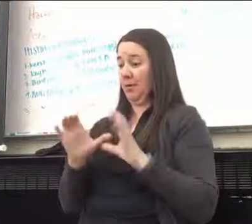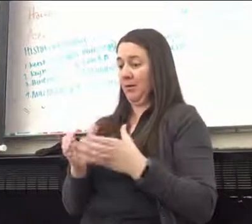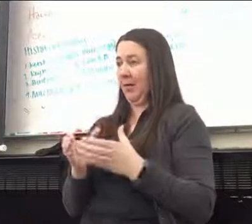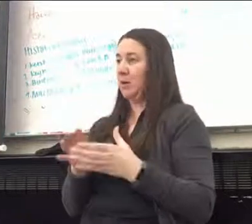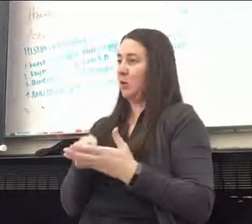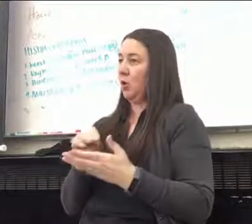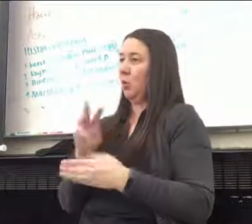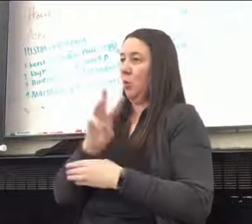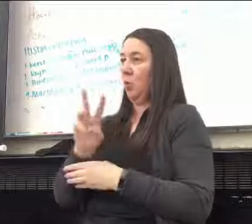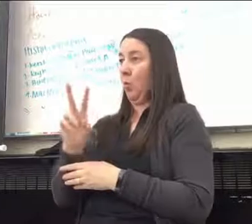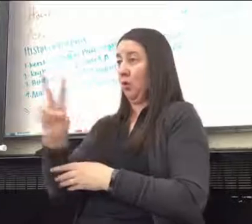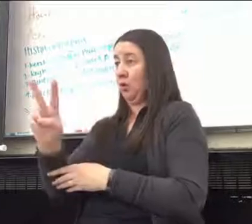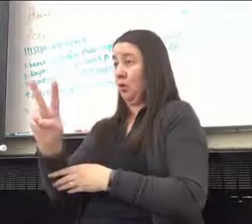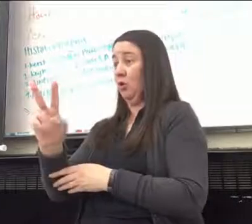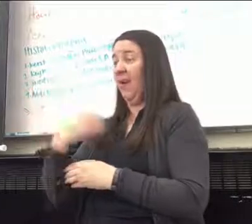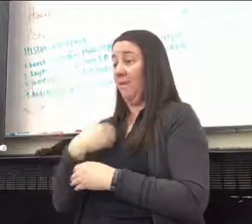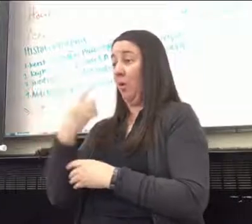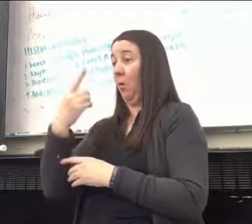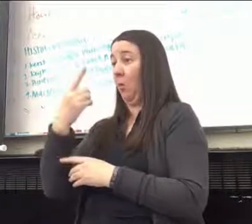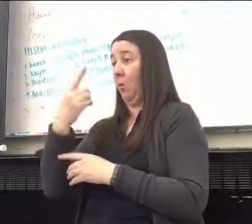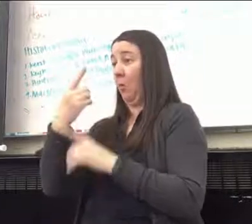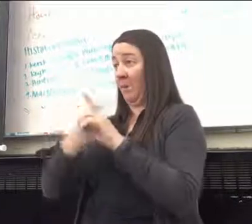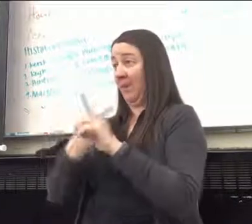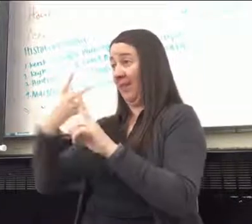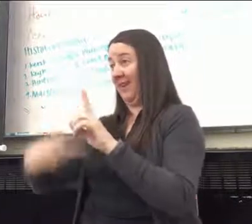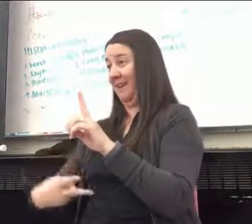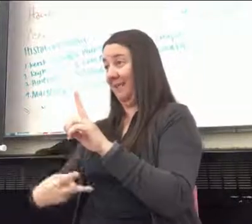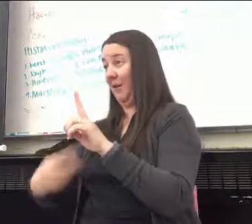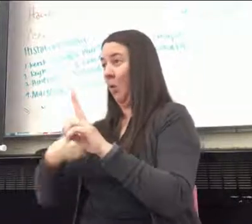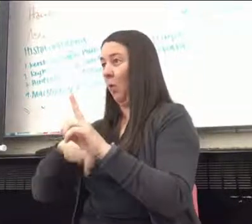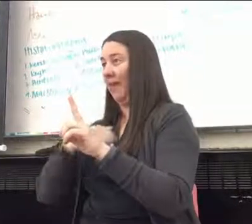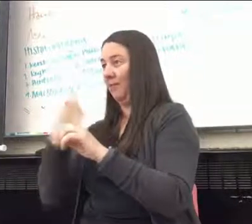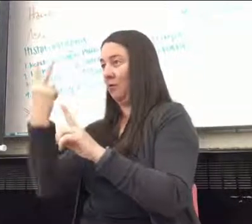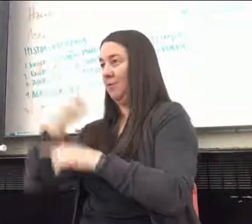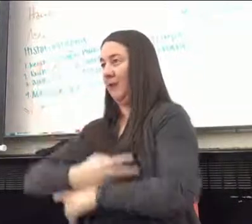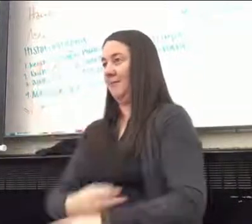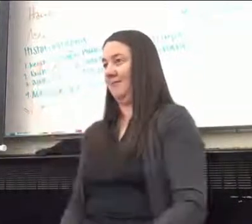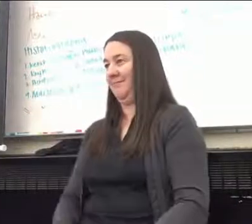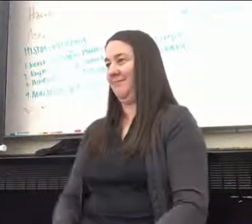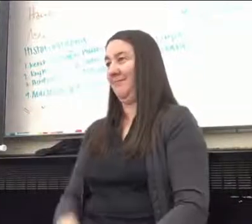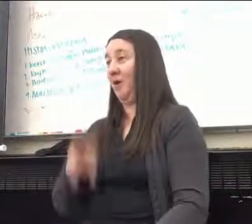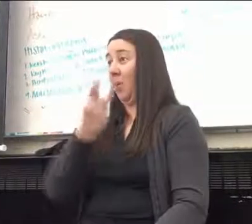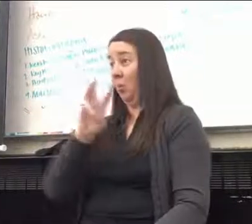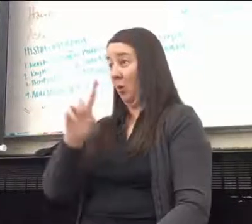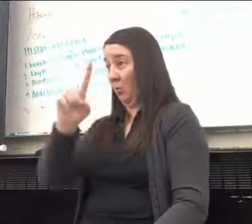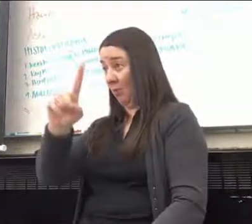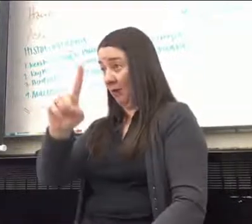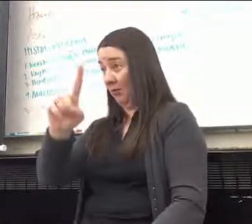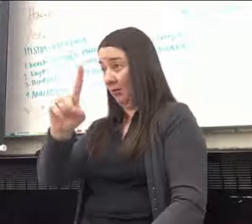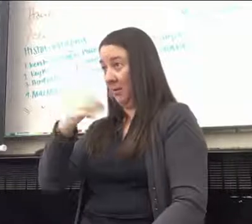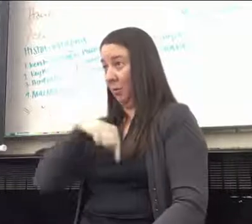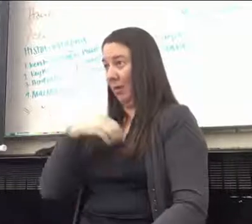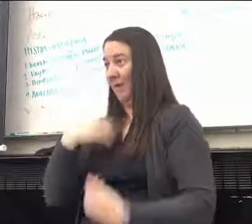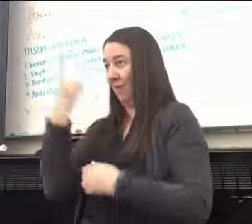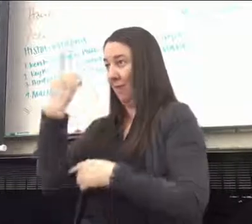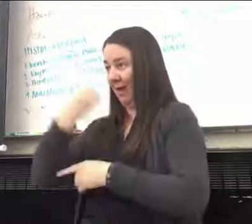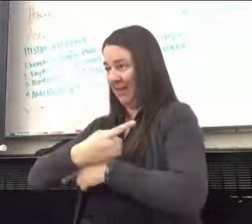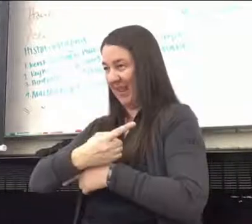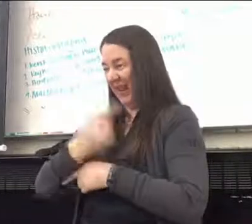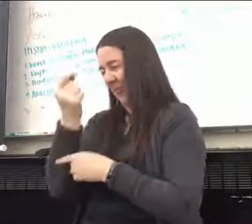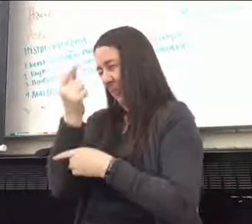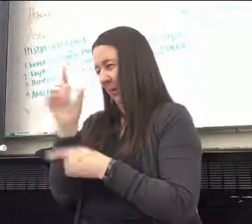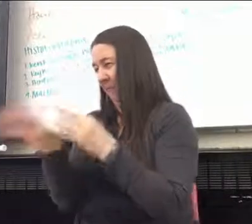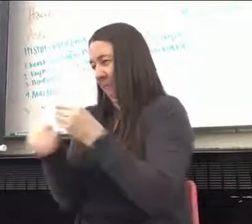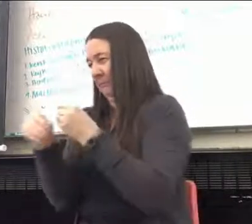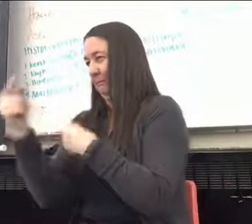in over a month and a half, we learn it in 2 days. Oh. And like with World War I, we're going to learn it in 1 day plus a little bit of